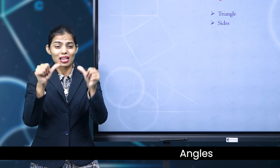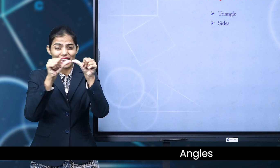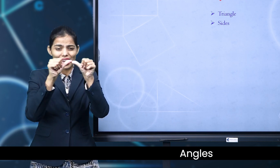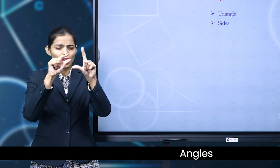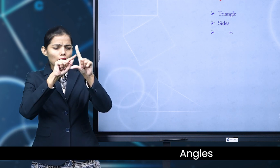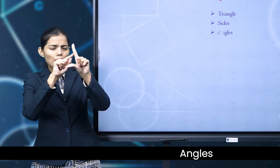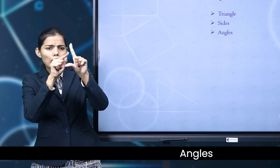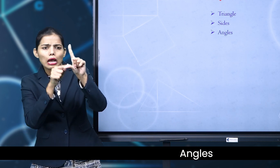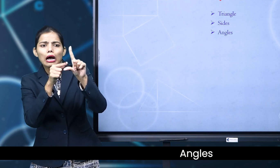angles,